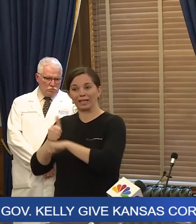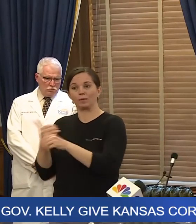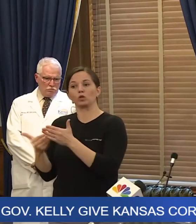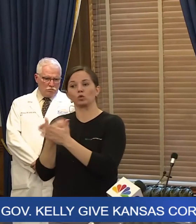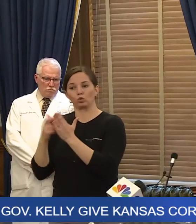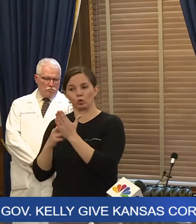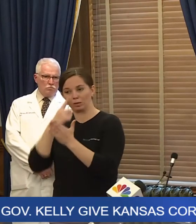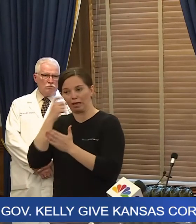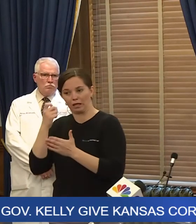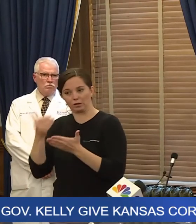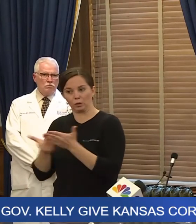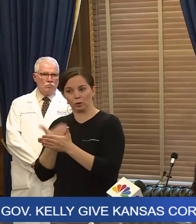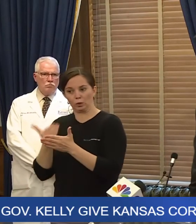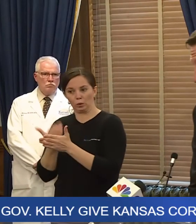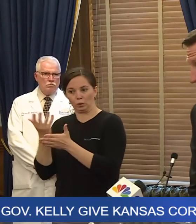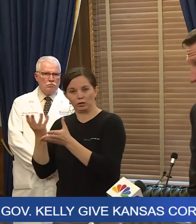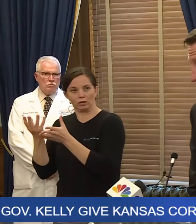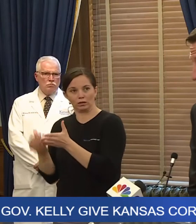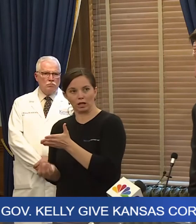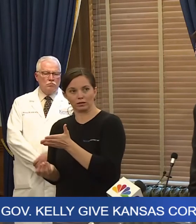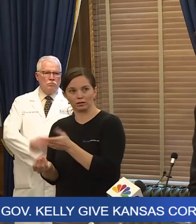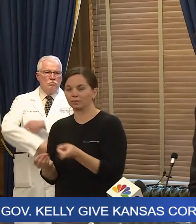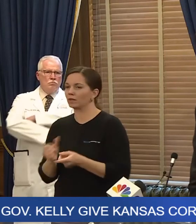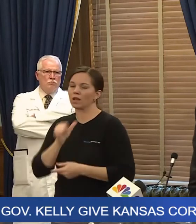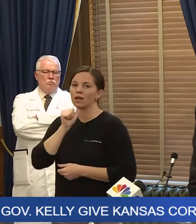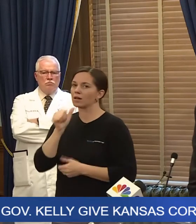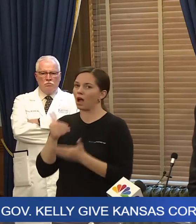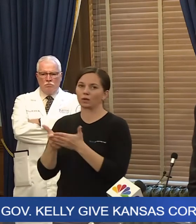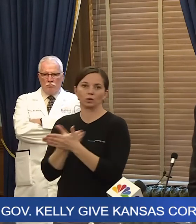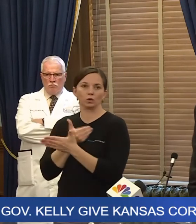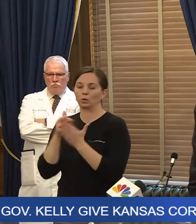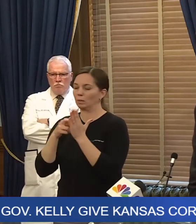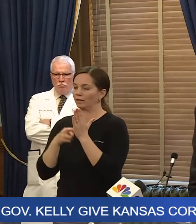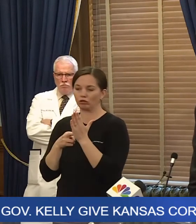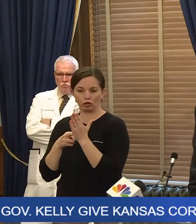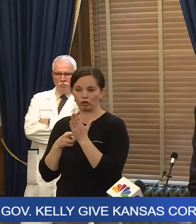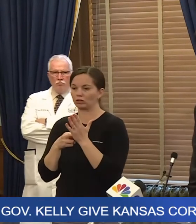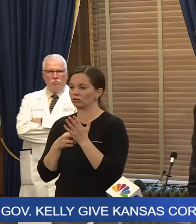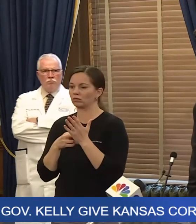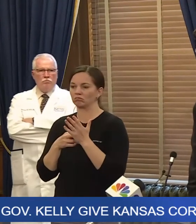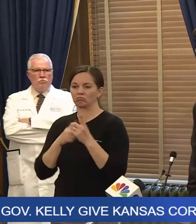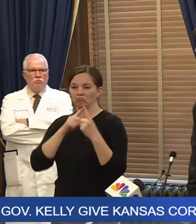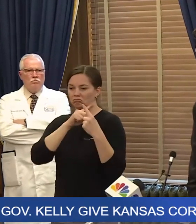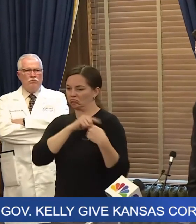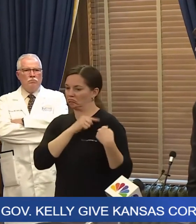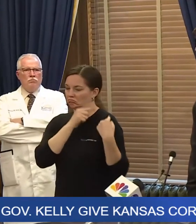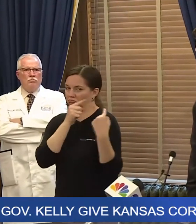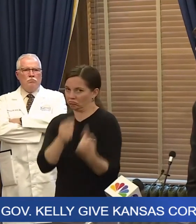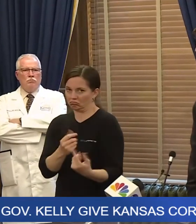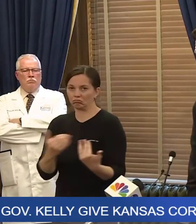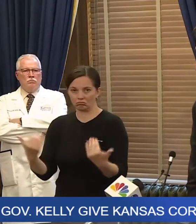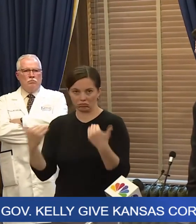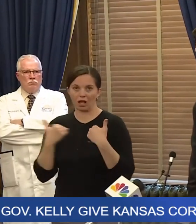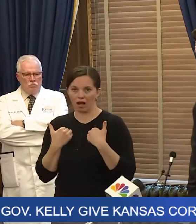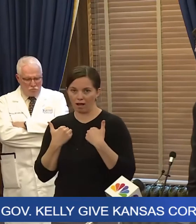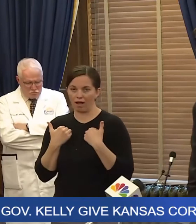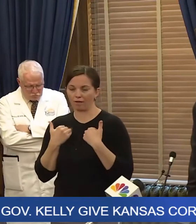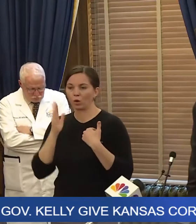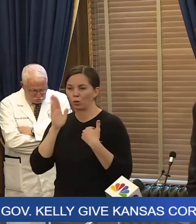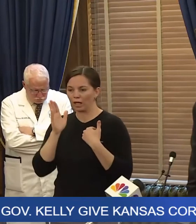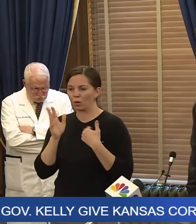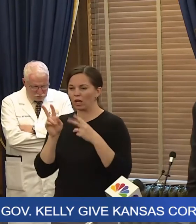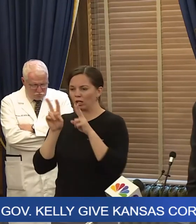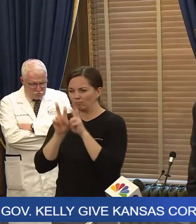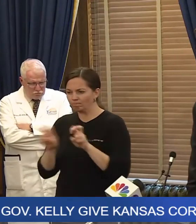deaths? Those are not new measures. They're ongoing. They've been in place for some time, and we will continue to review